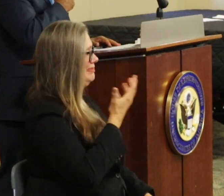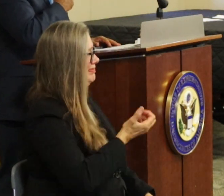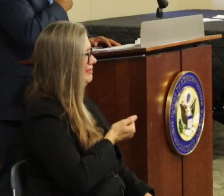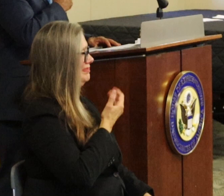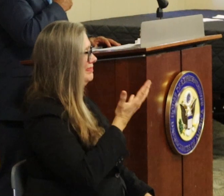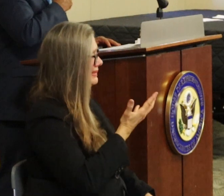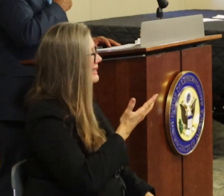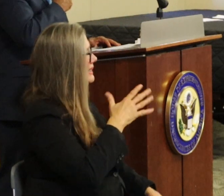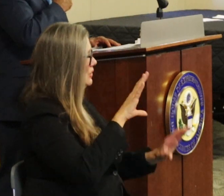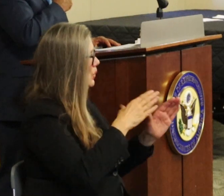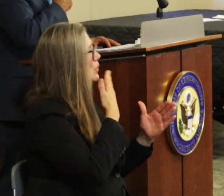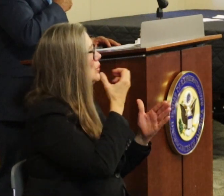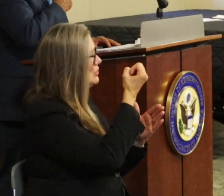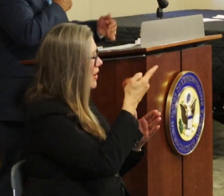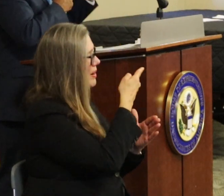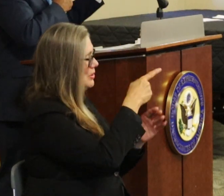teacher. And